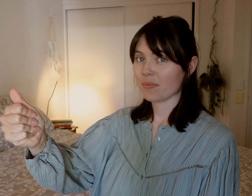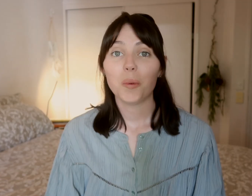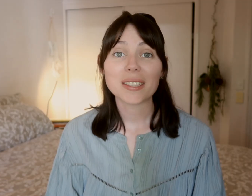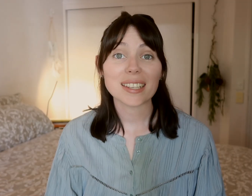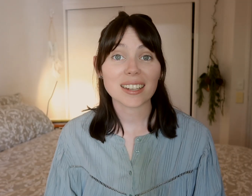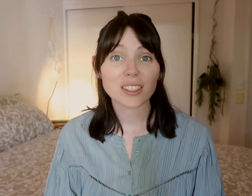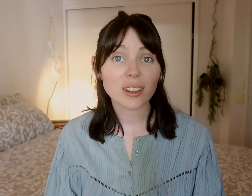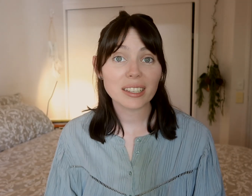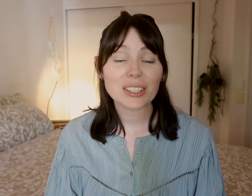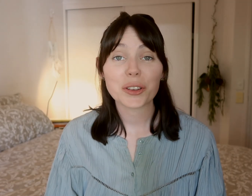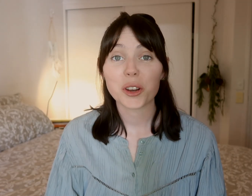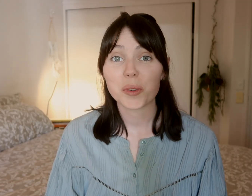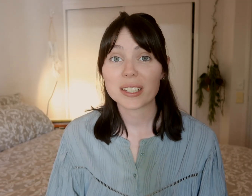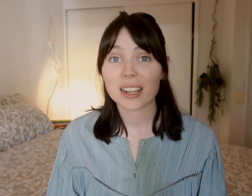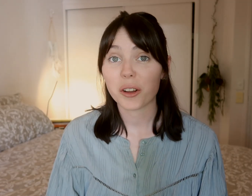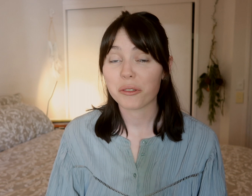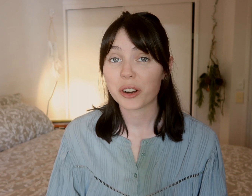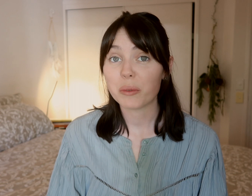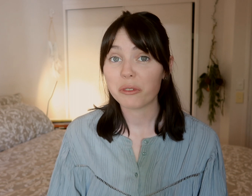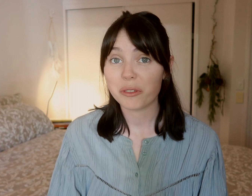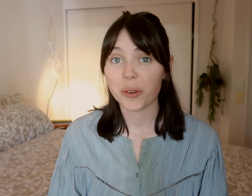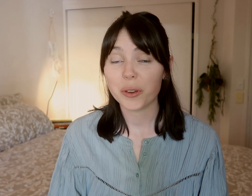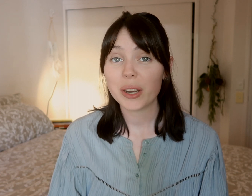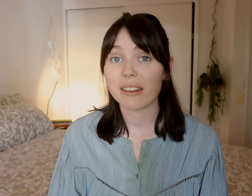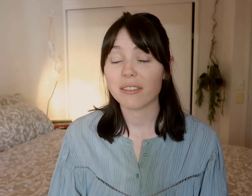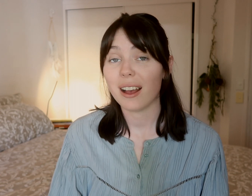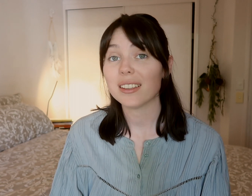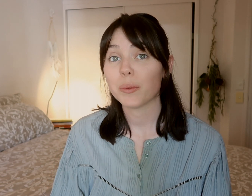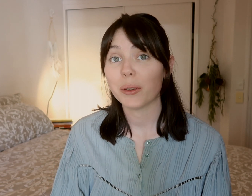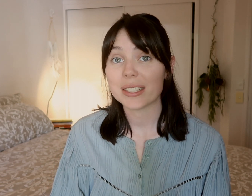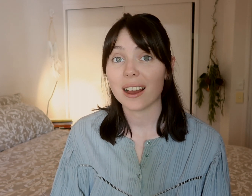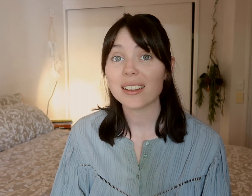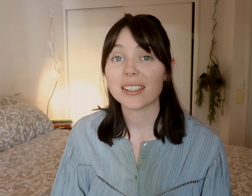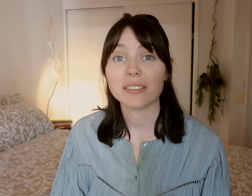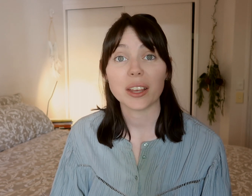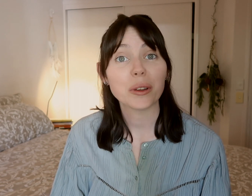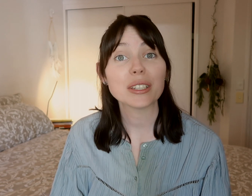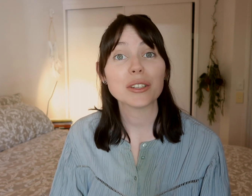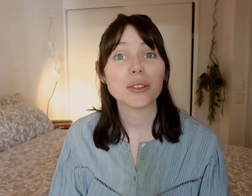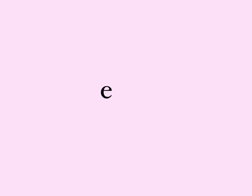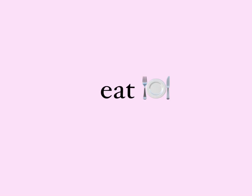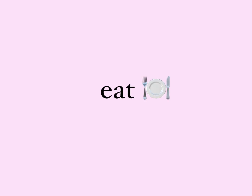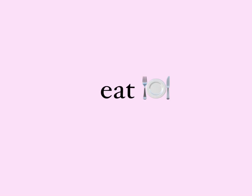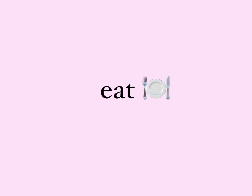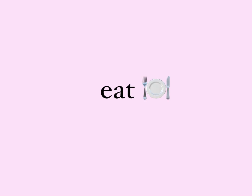Once they start solids you're going to want to start offering them food and for us we always asked if they wanted to eat.